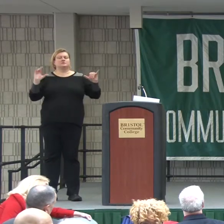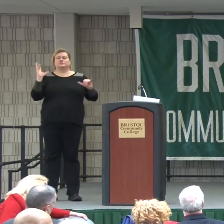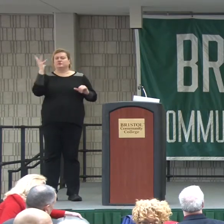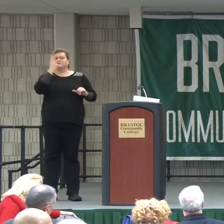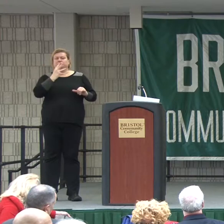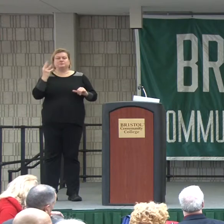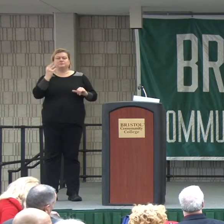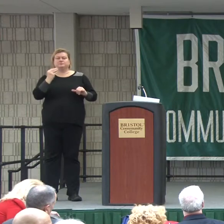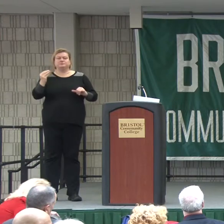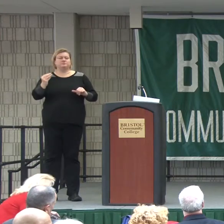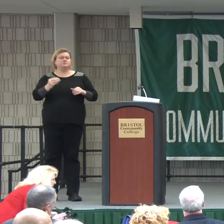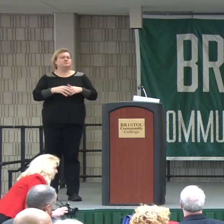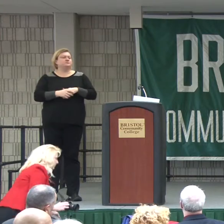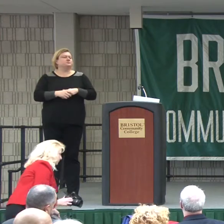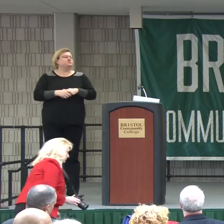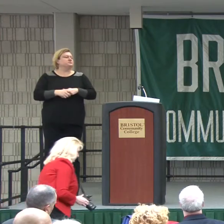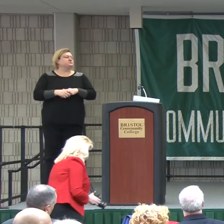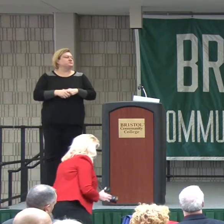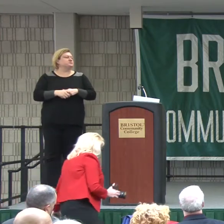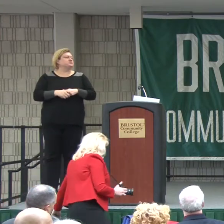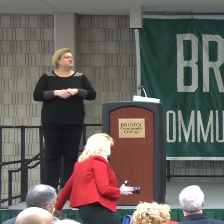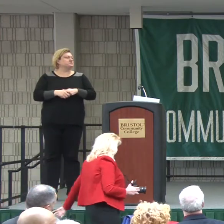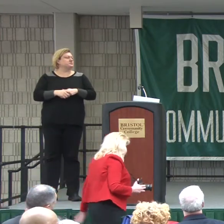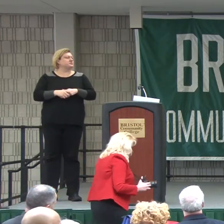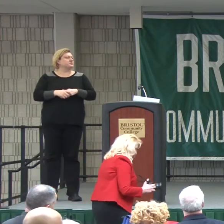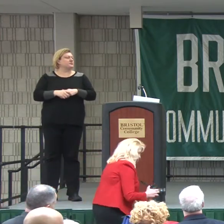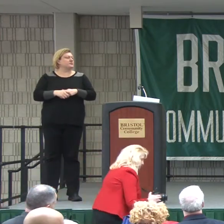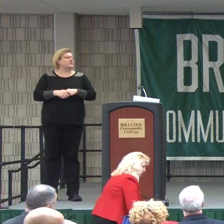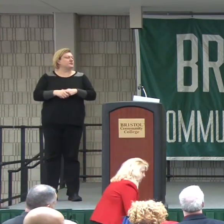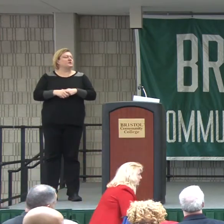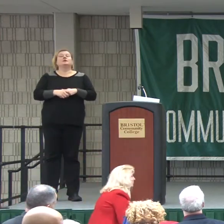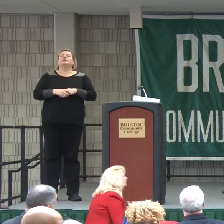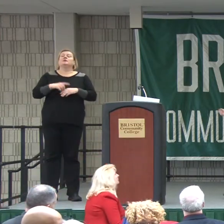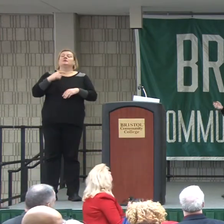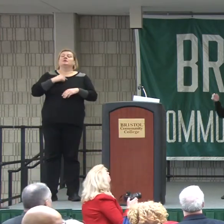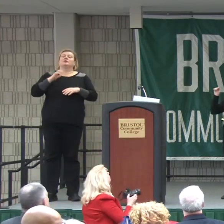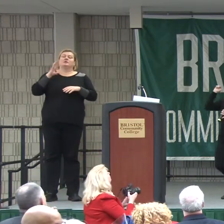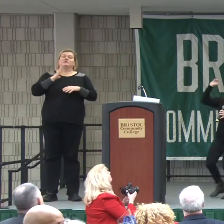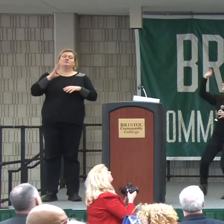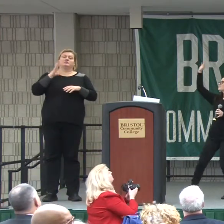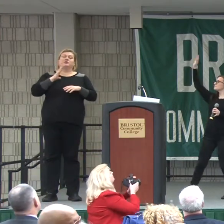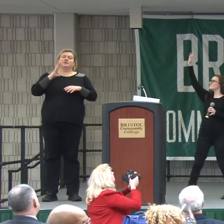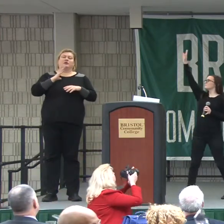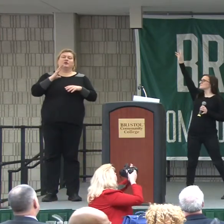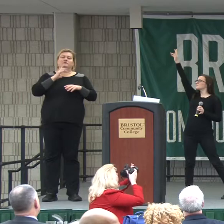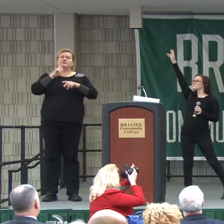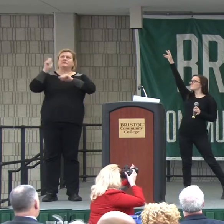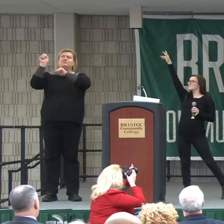Beautiful. I've climbed up things.